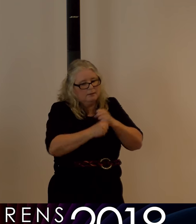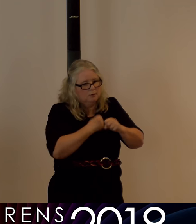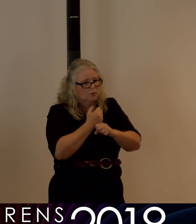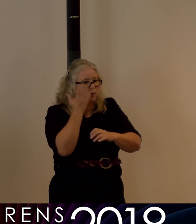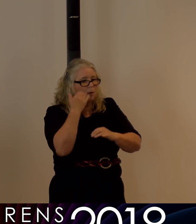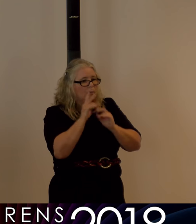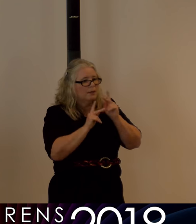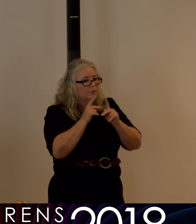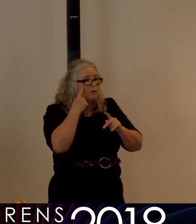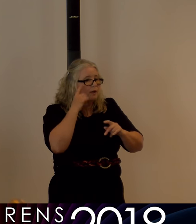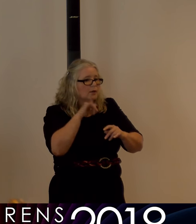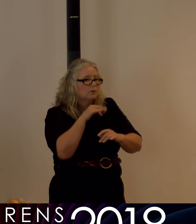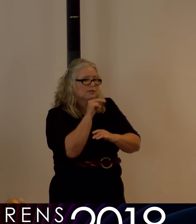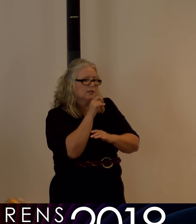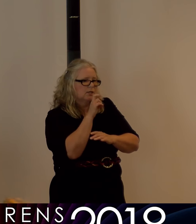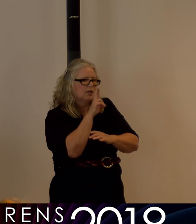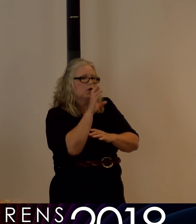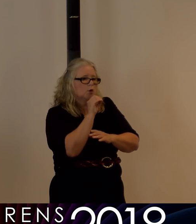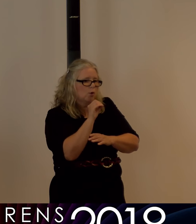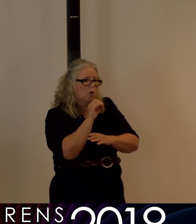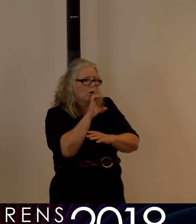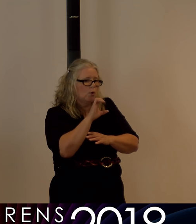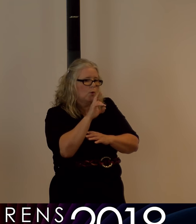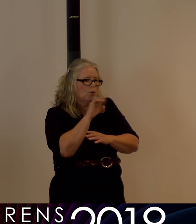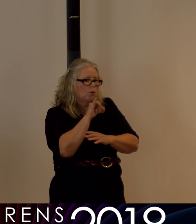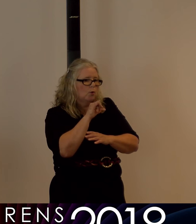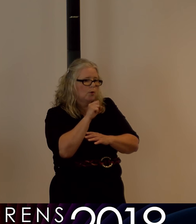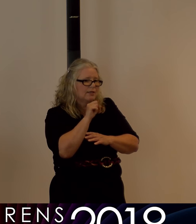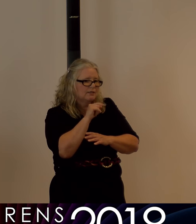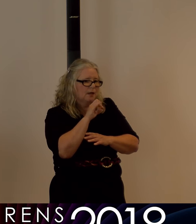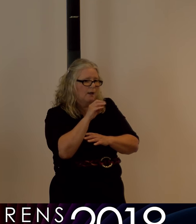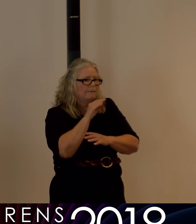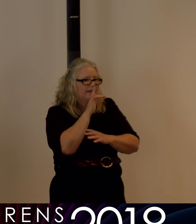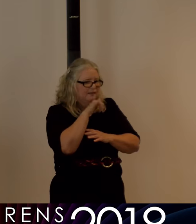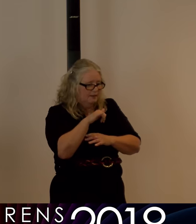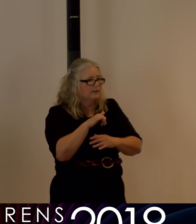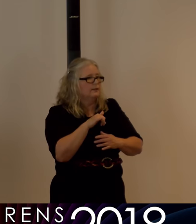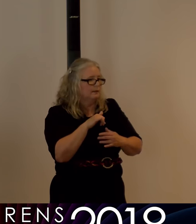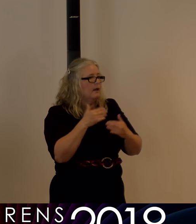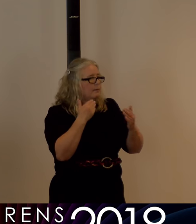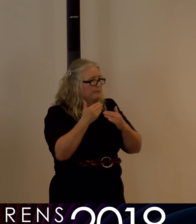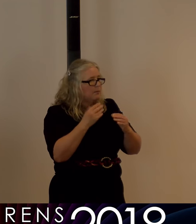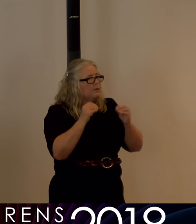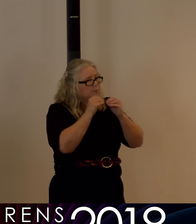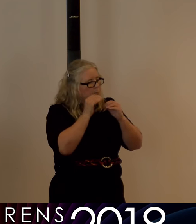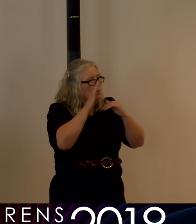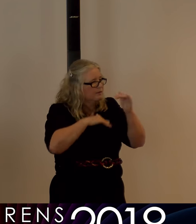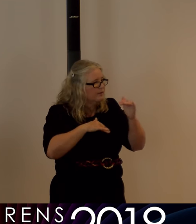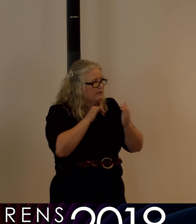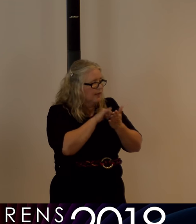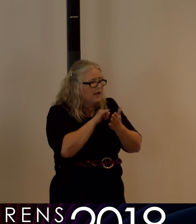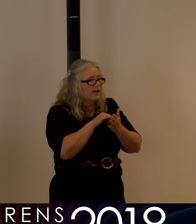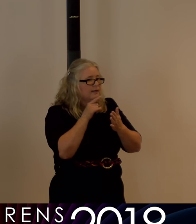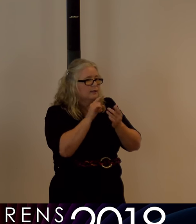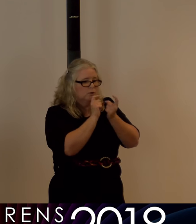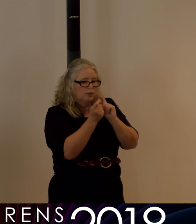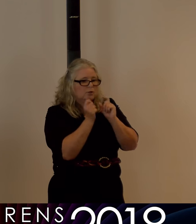that. So anyway, the outer ear, as you know, can be affected with reductions in cartilage, with changes in the shape of the